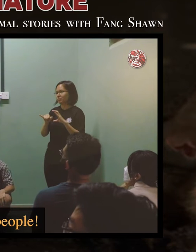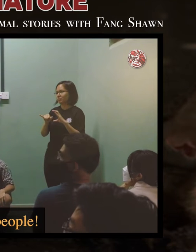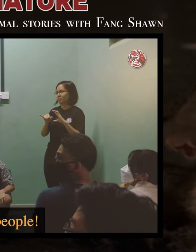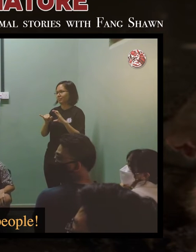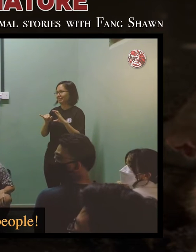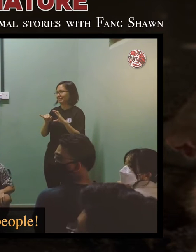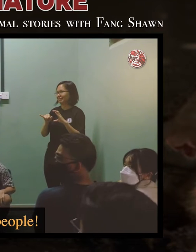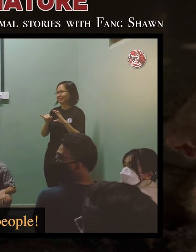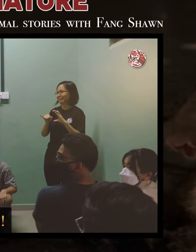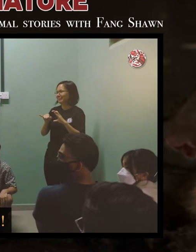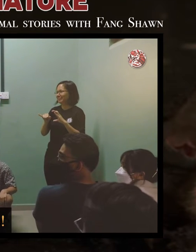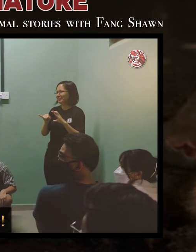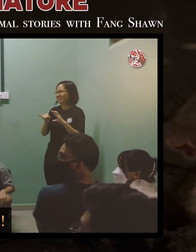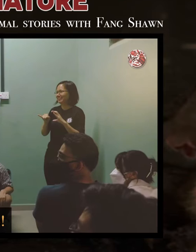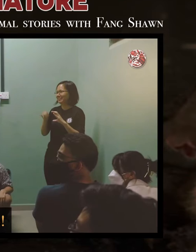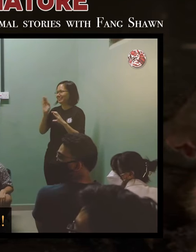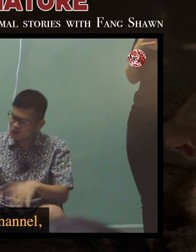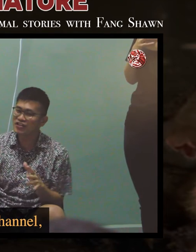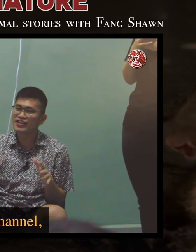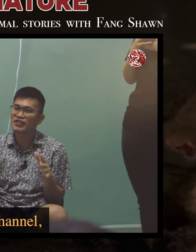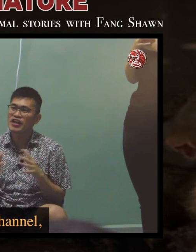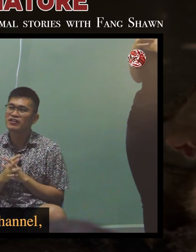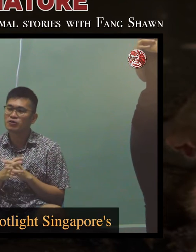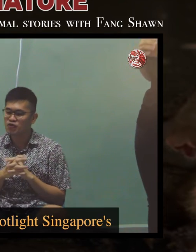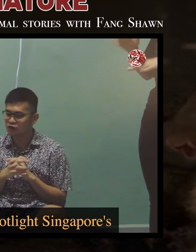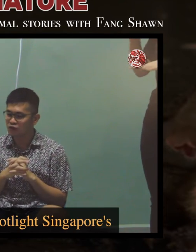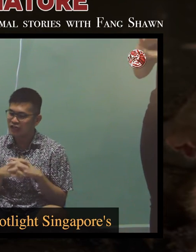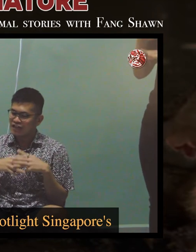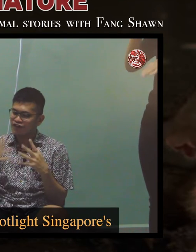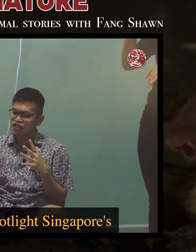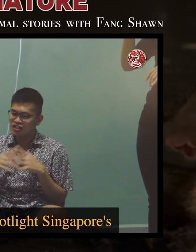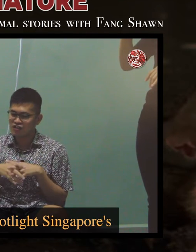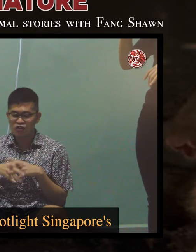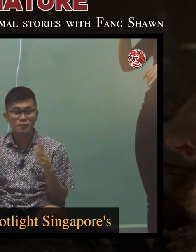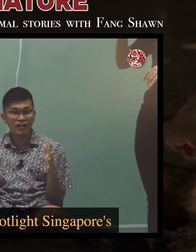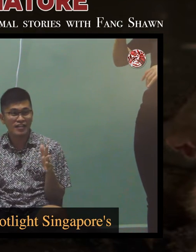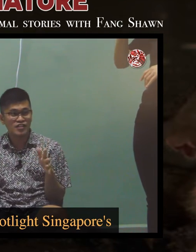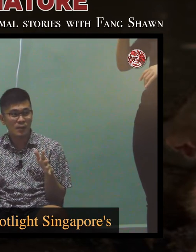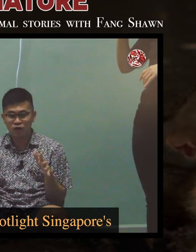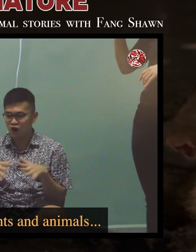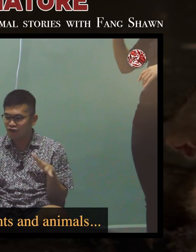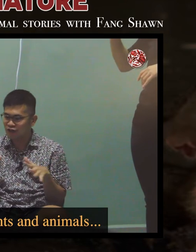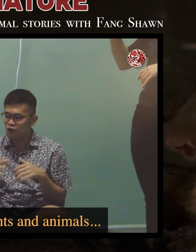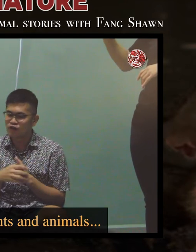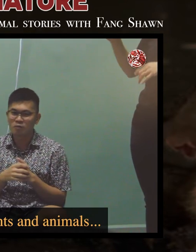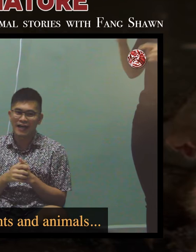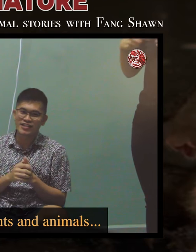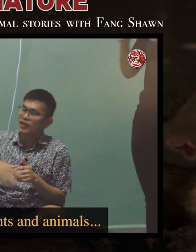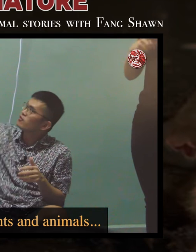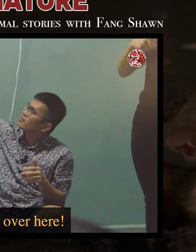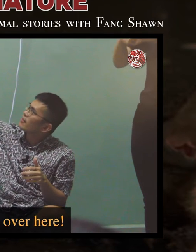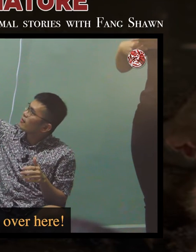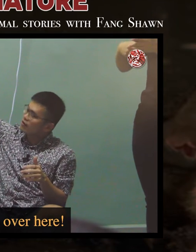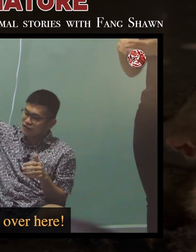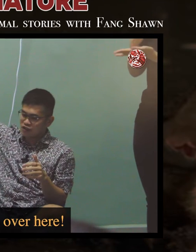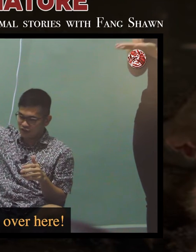of people. Hello. So on the channel, I do try to feature or spotlight Singapore's often overlooked plants and